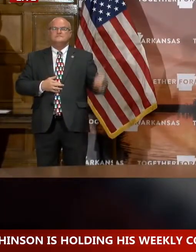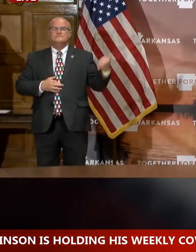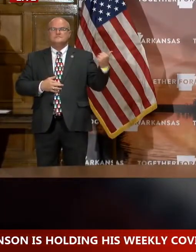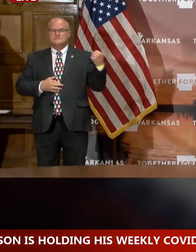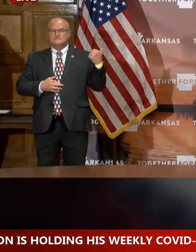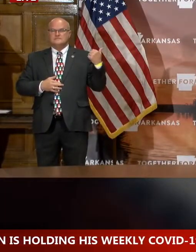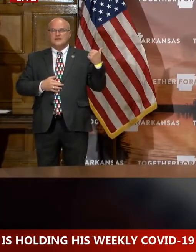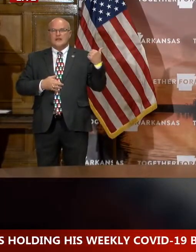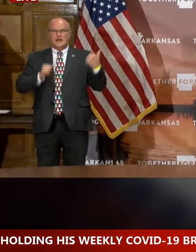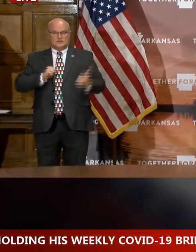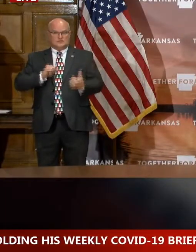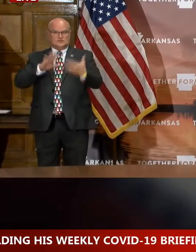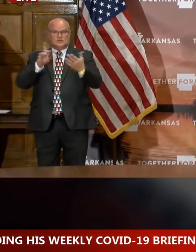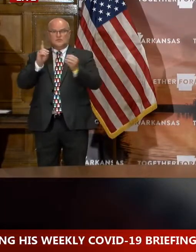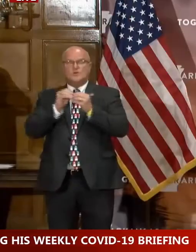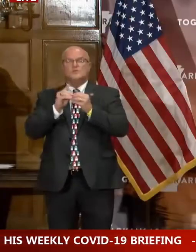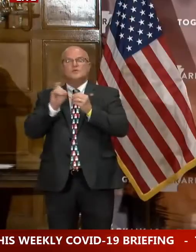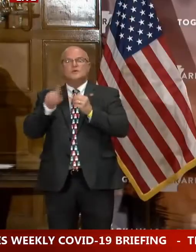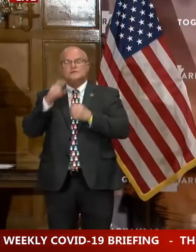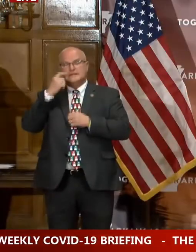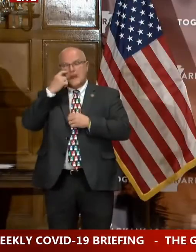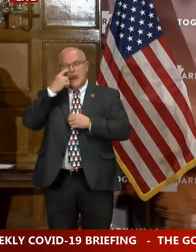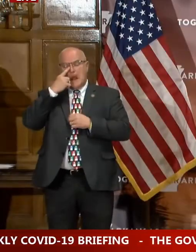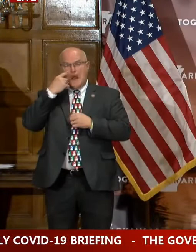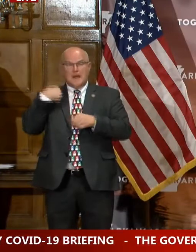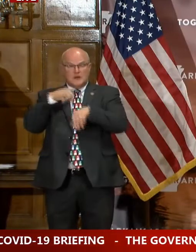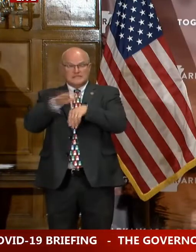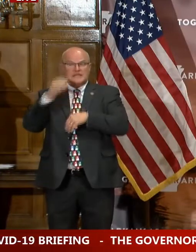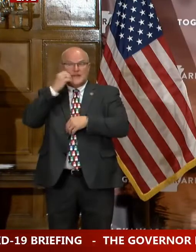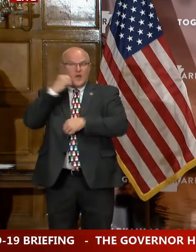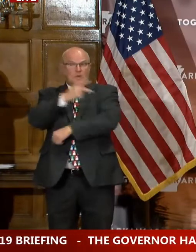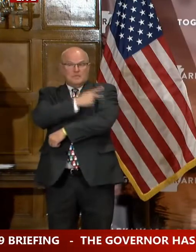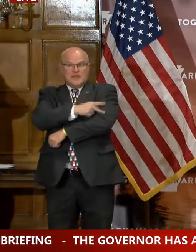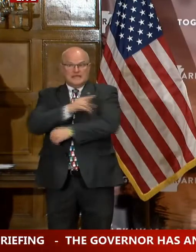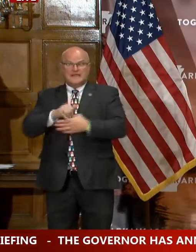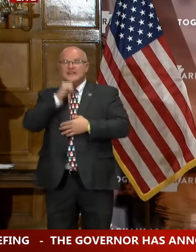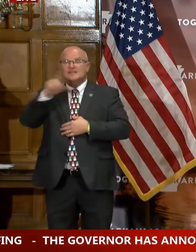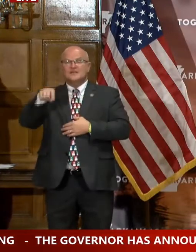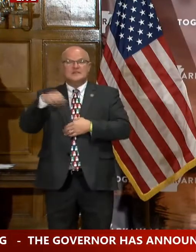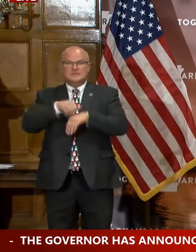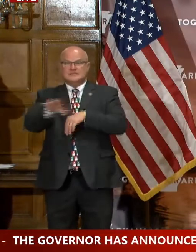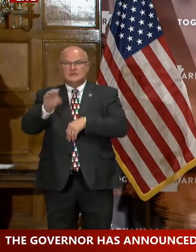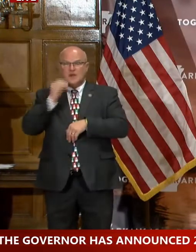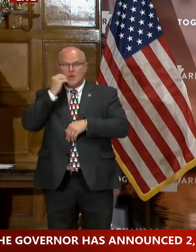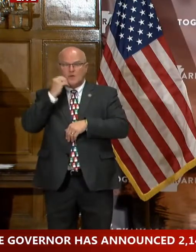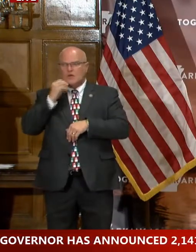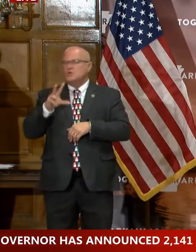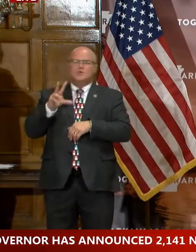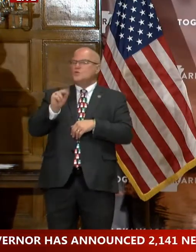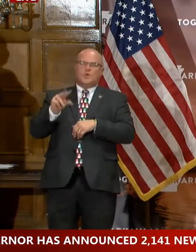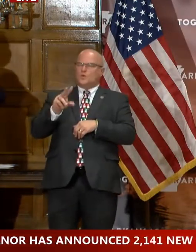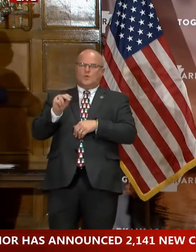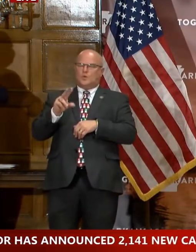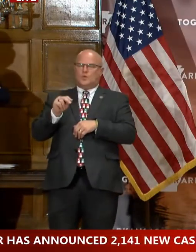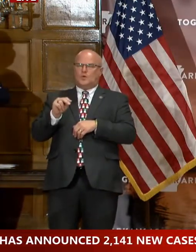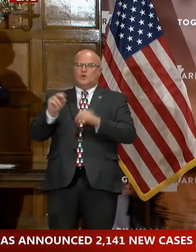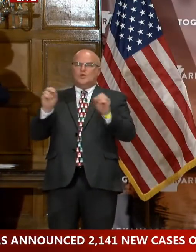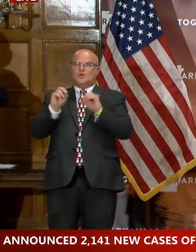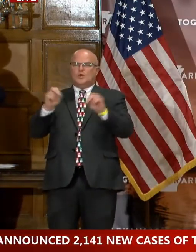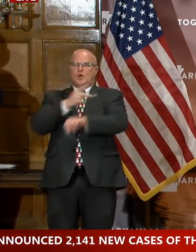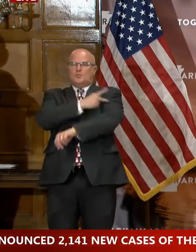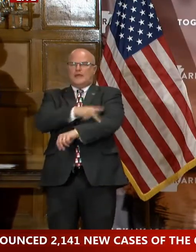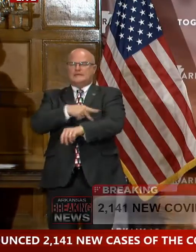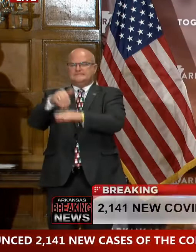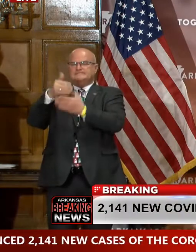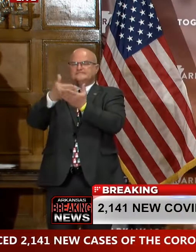So let me address one of the questions. Are we sending home patients that don't need to be sent home? No, we are not. No patient is being